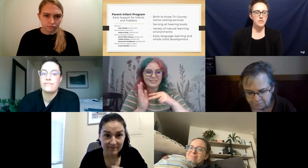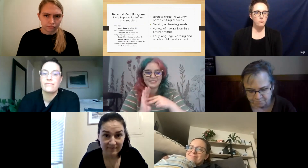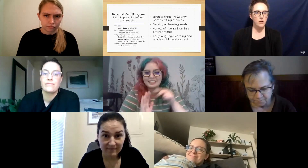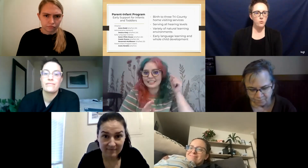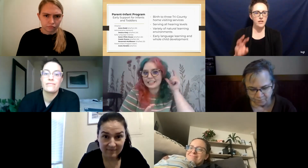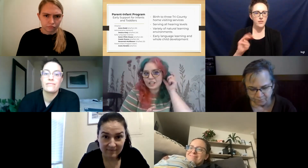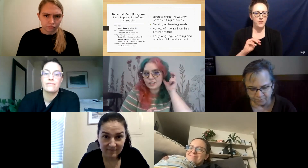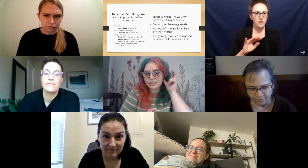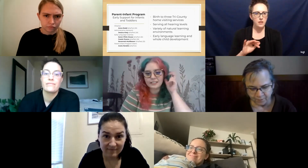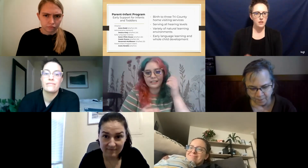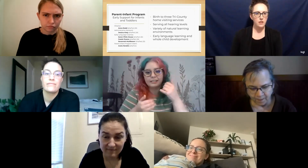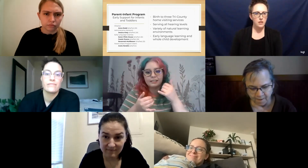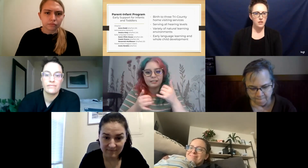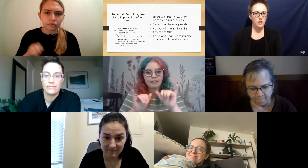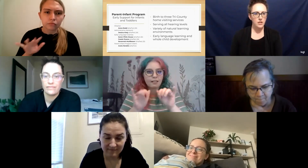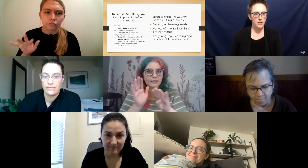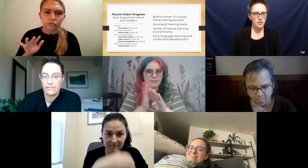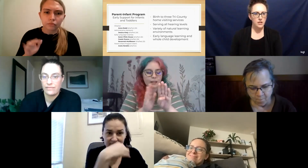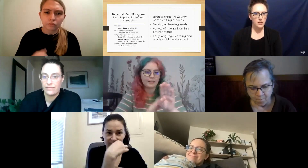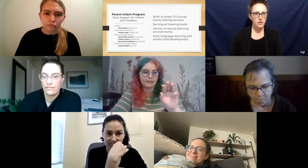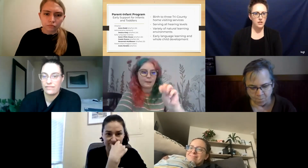Or someone